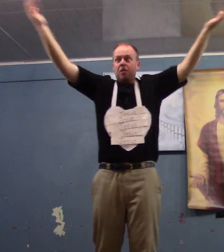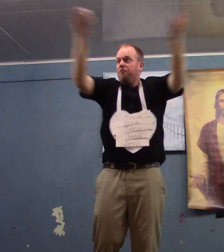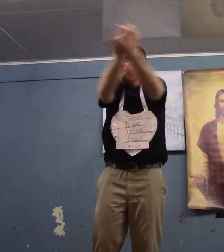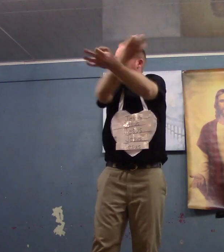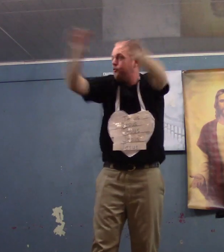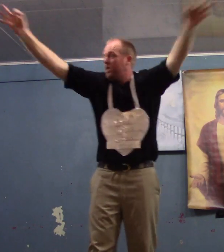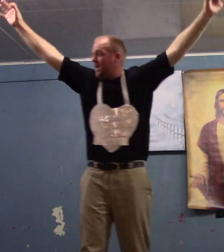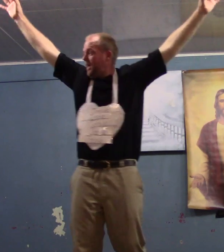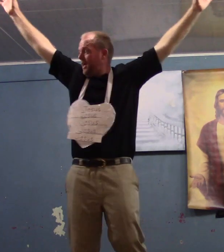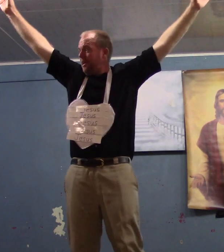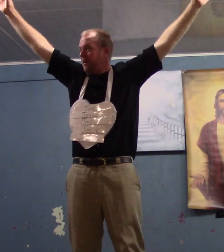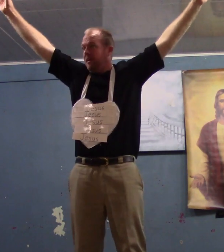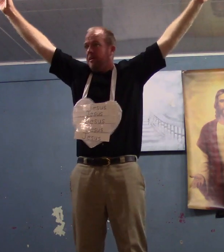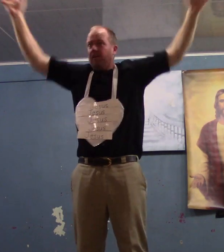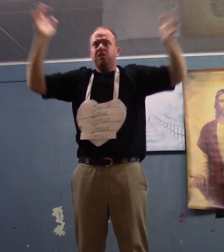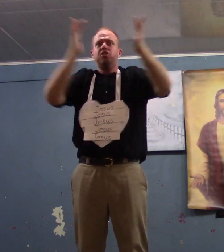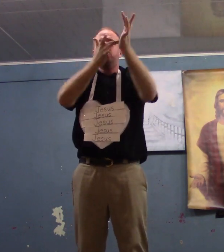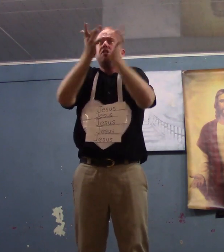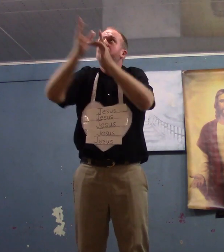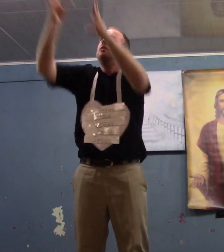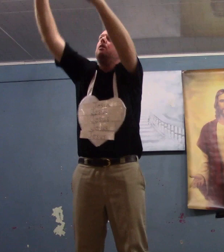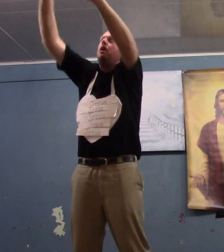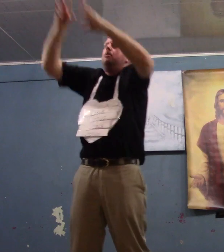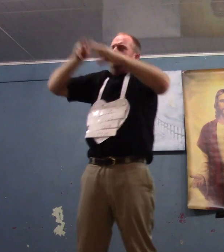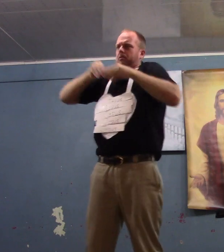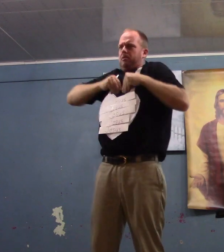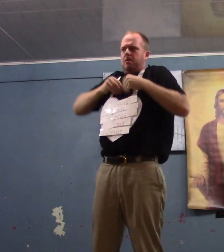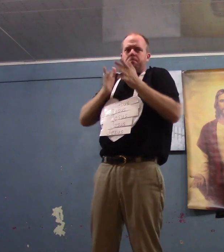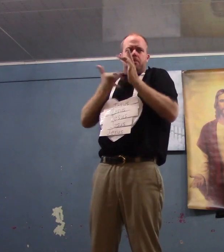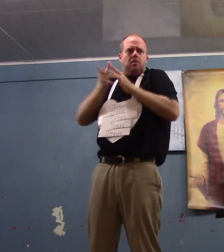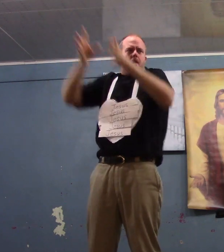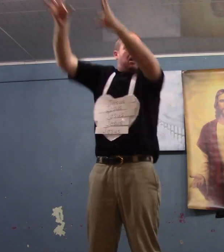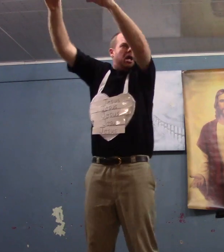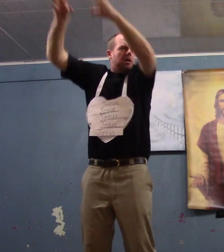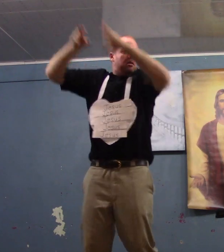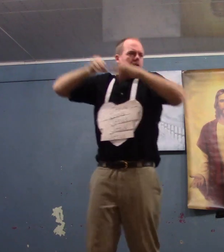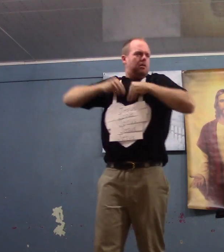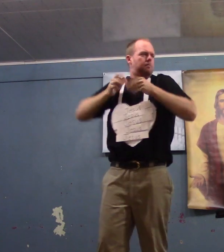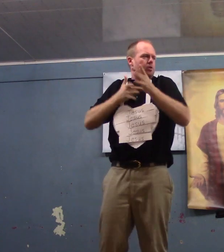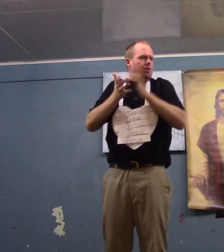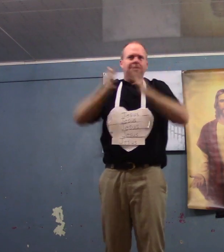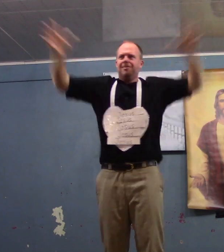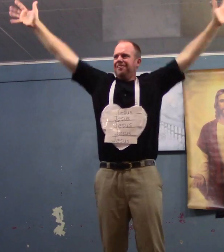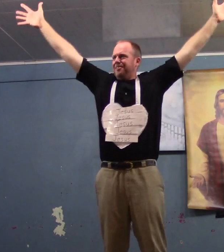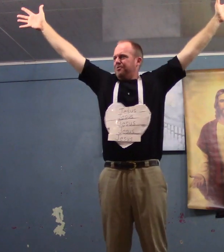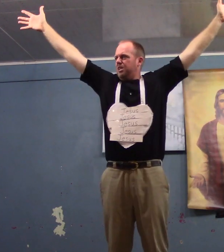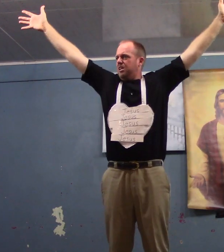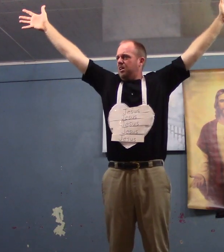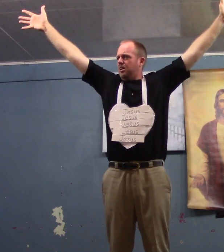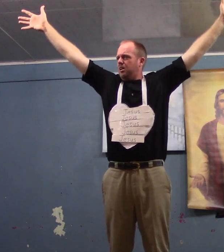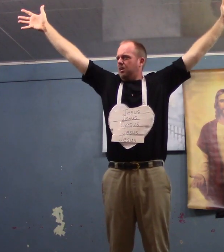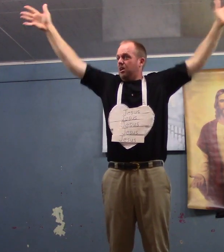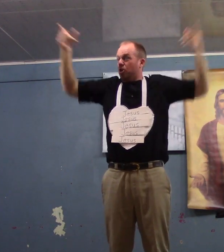But if it's about Jesus, I'm free. If you accept Jesus, then you're free.